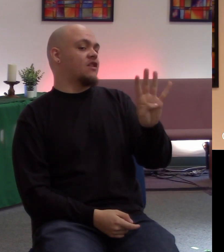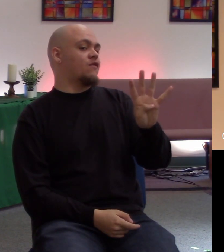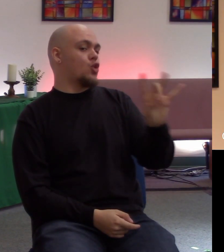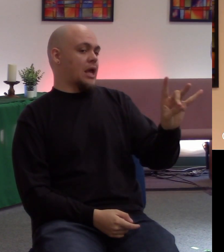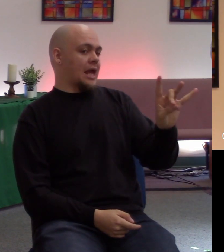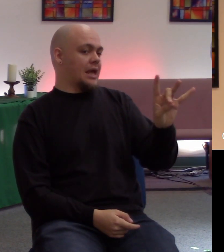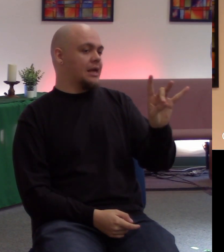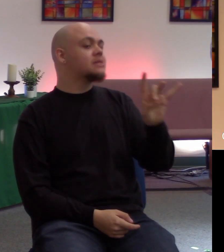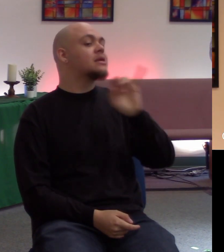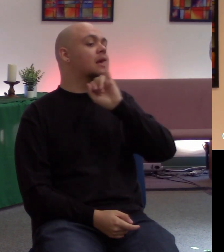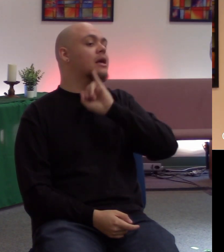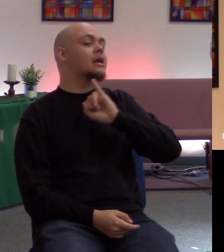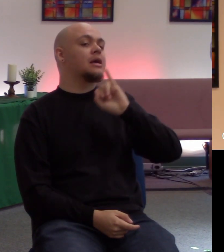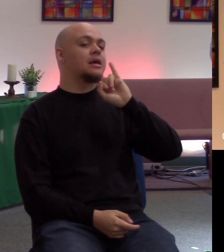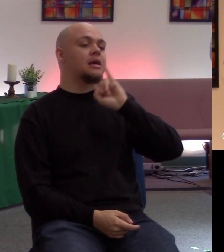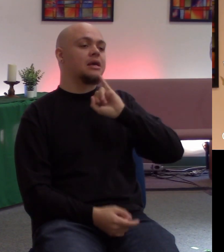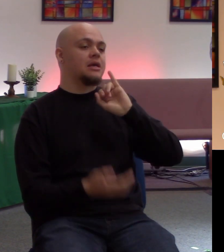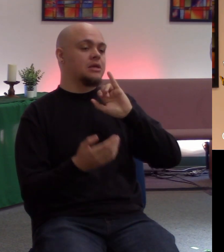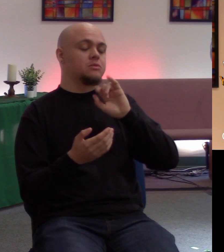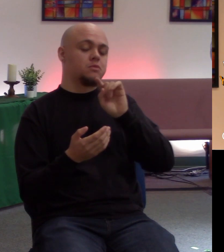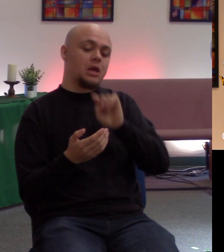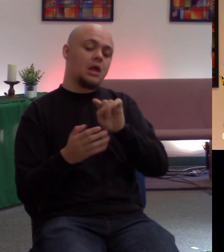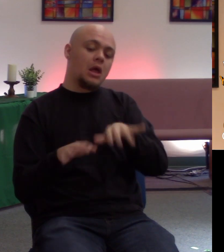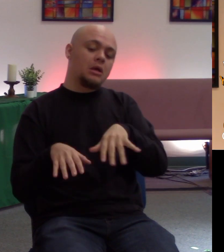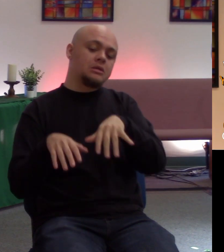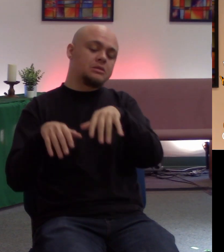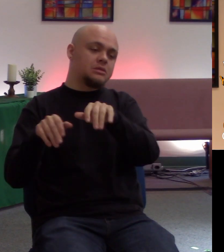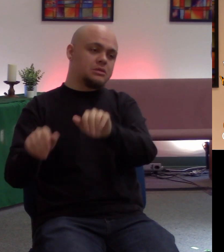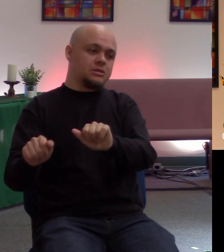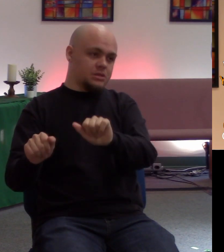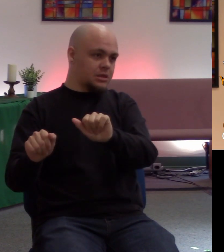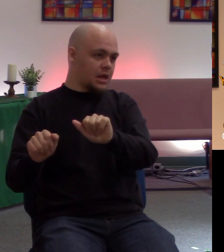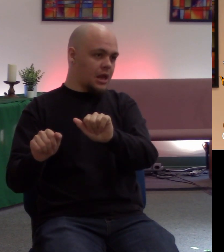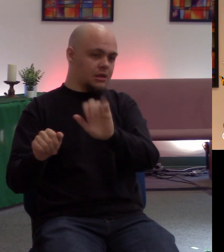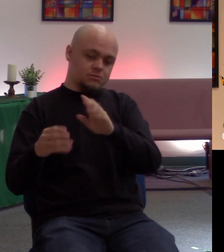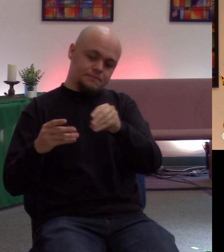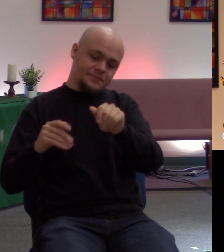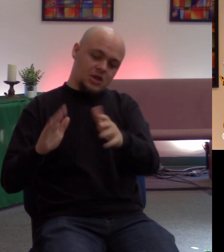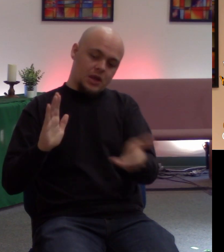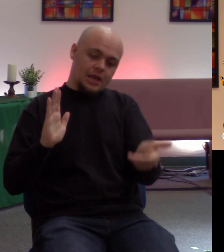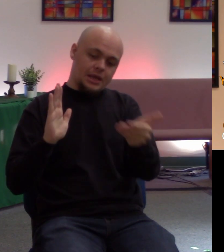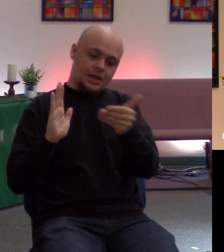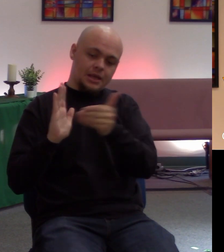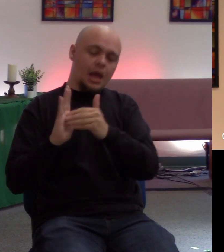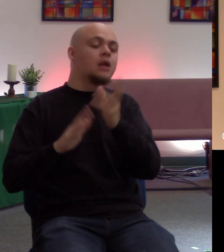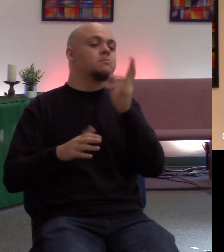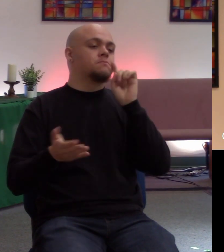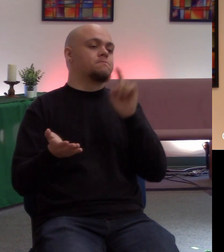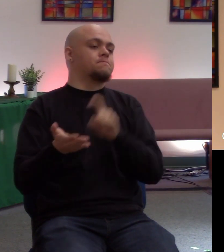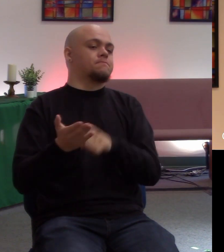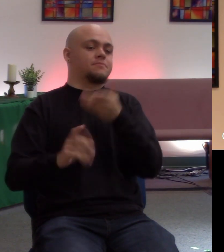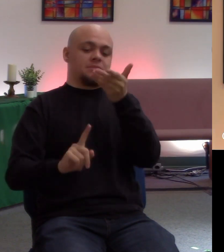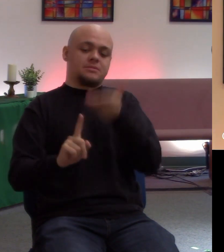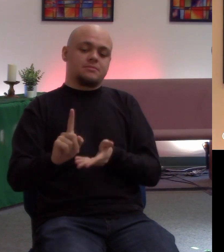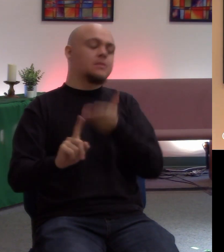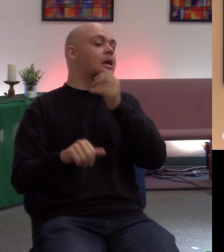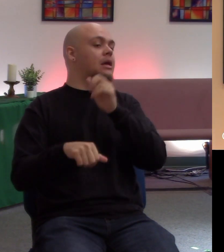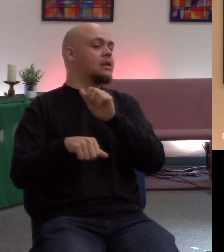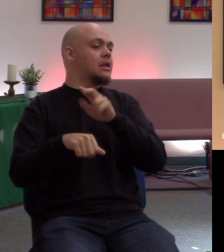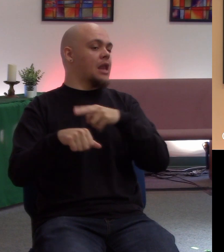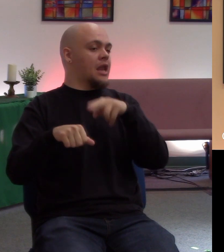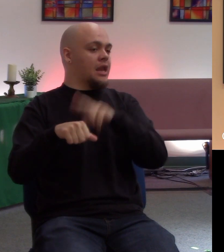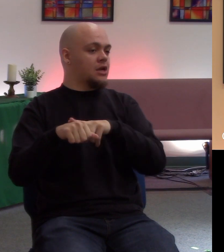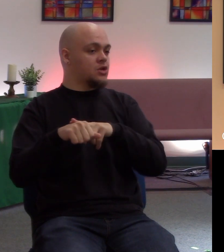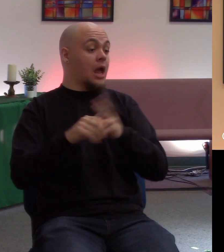1948. Israel regains territory and is acknowledged as a nation again. And for a lot of these